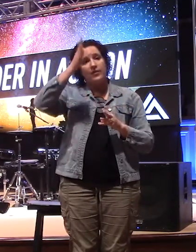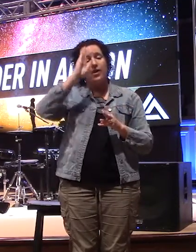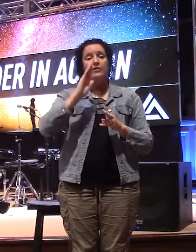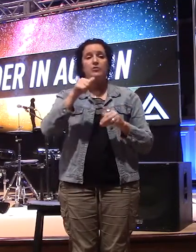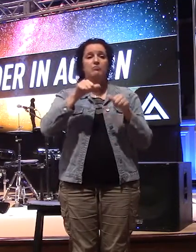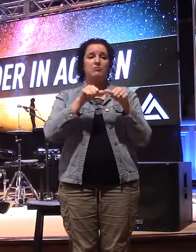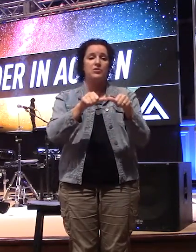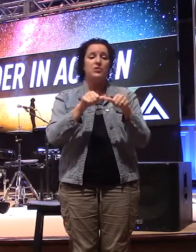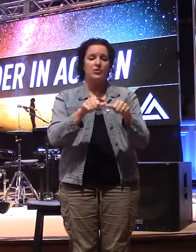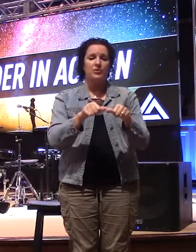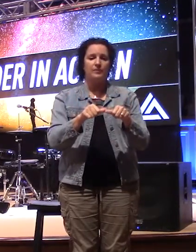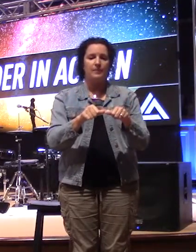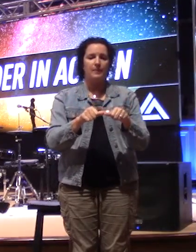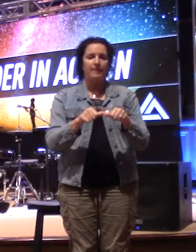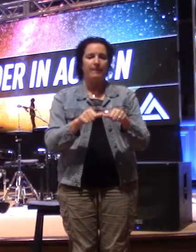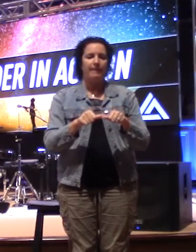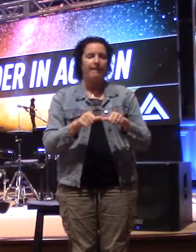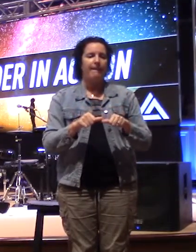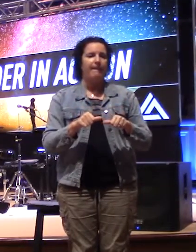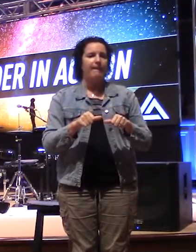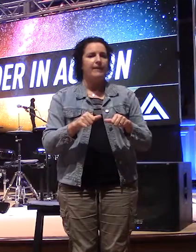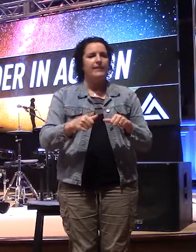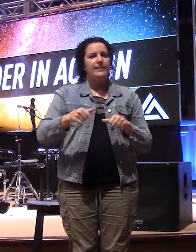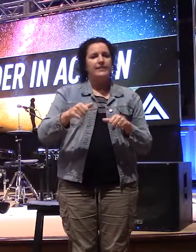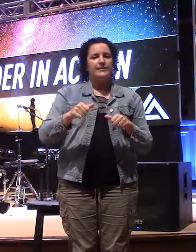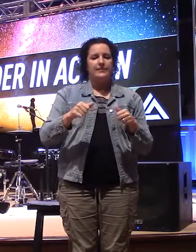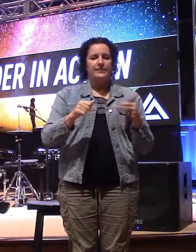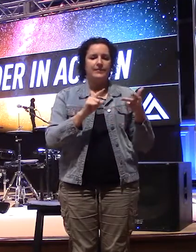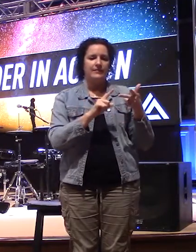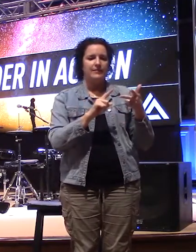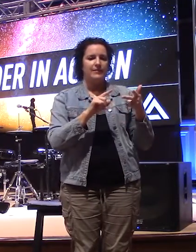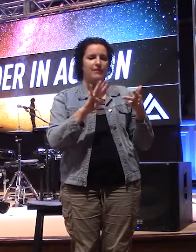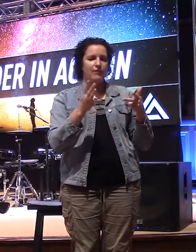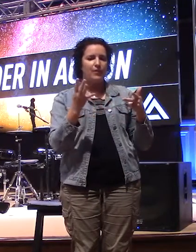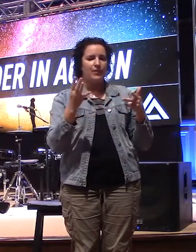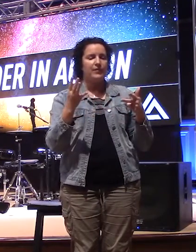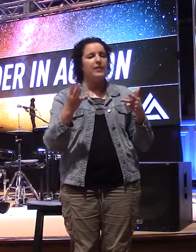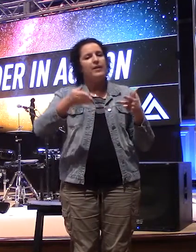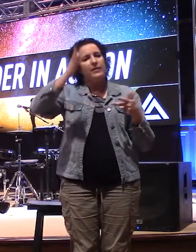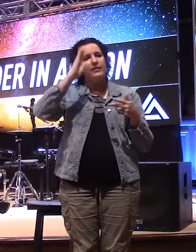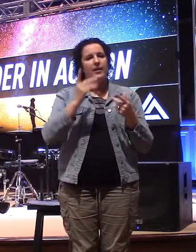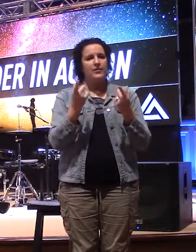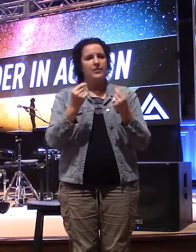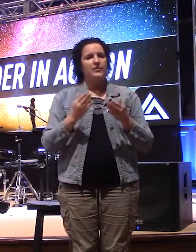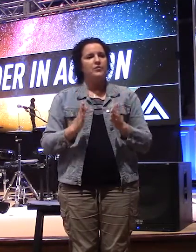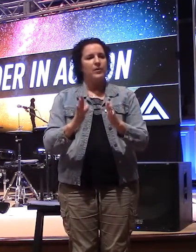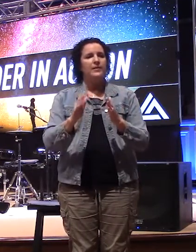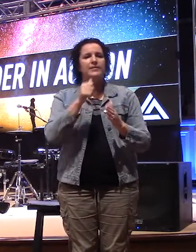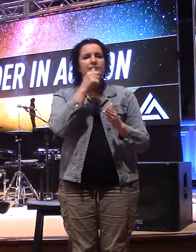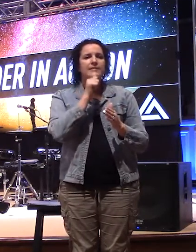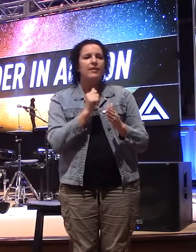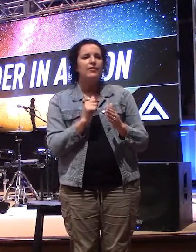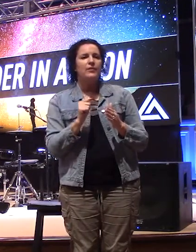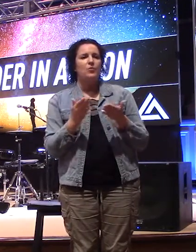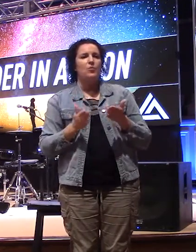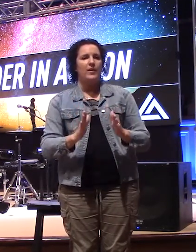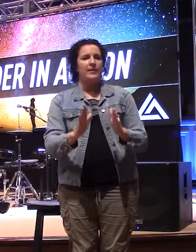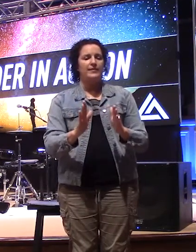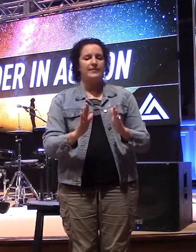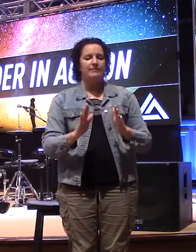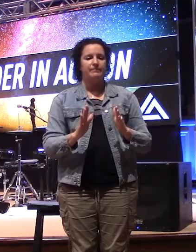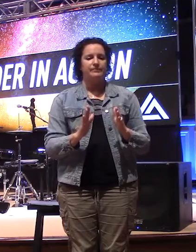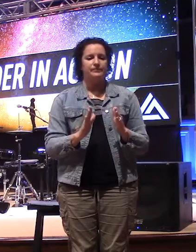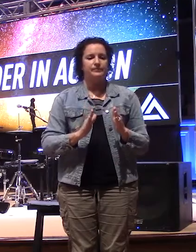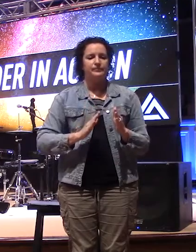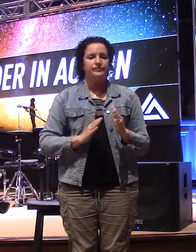I don't like this one. God does his work in suffering ways. I'll share with you a message next week. Just some things that